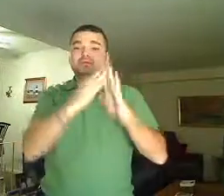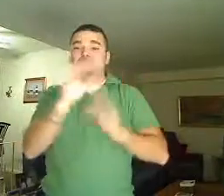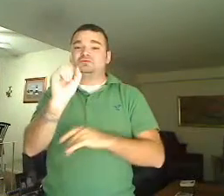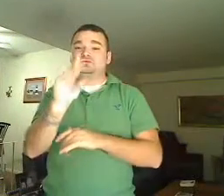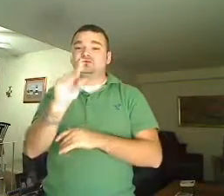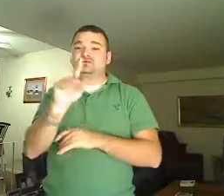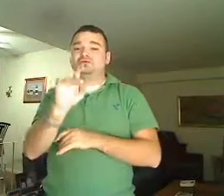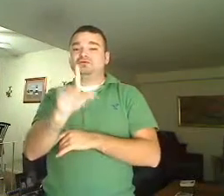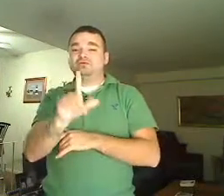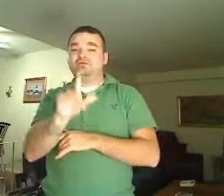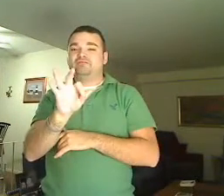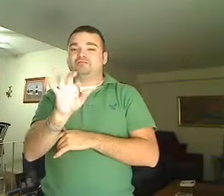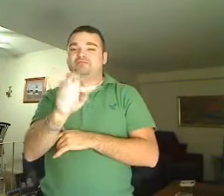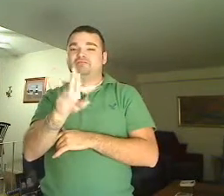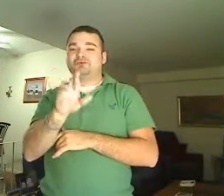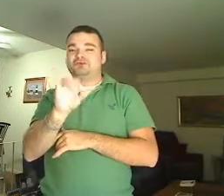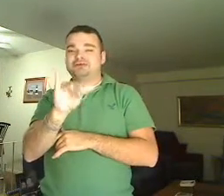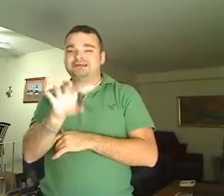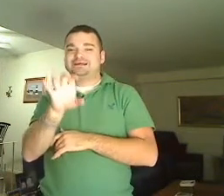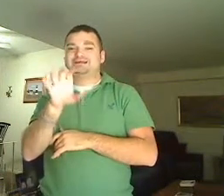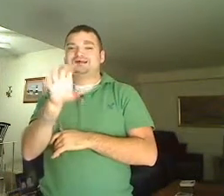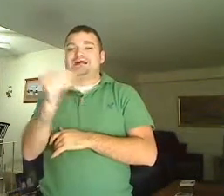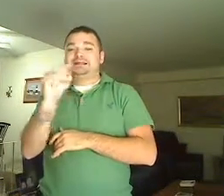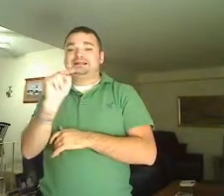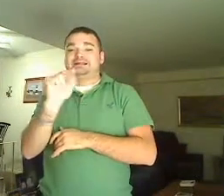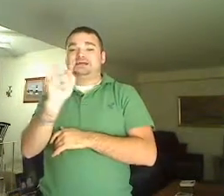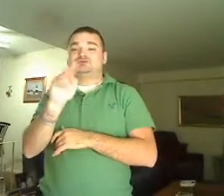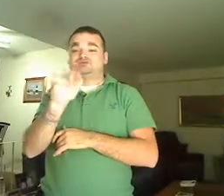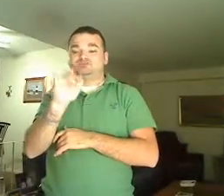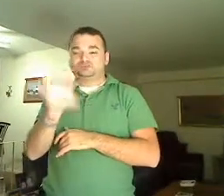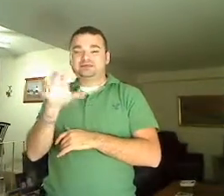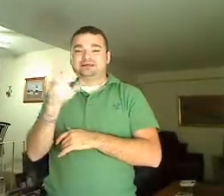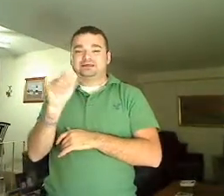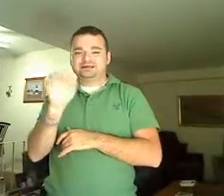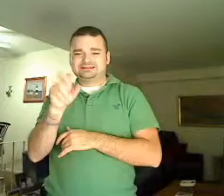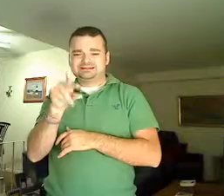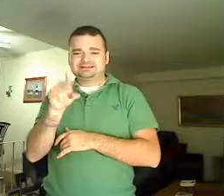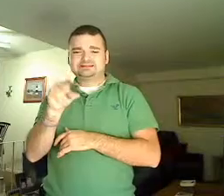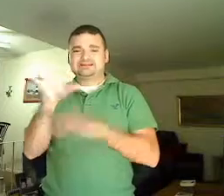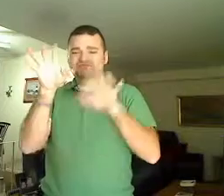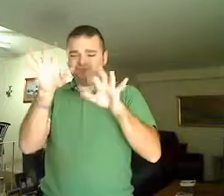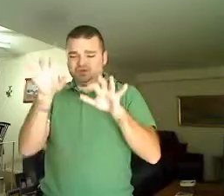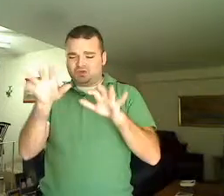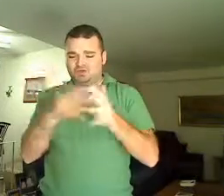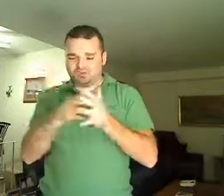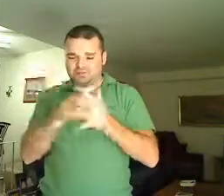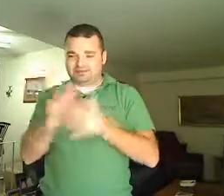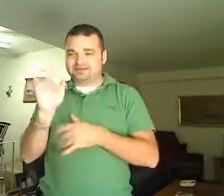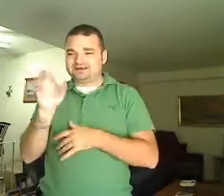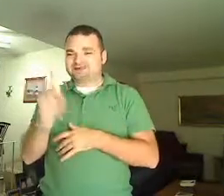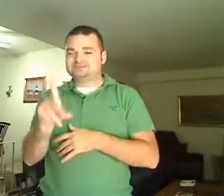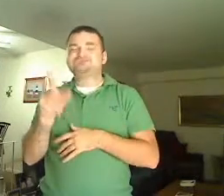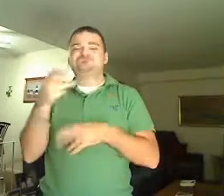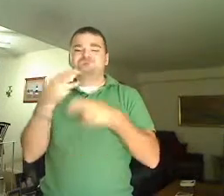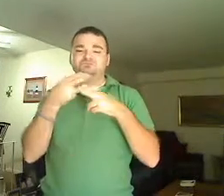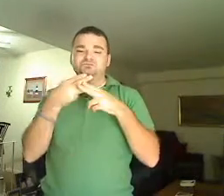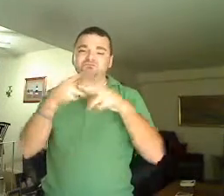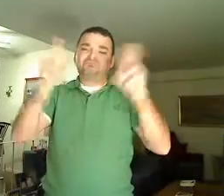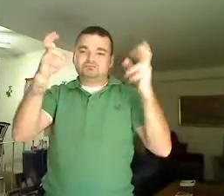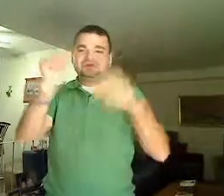then falls as very weak acid, which is why it is known as quote-unquote acid rain. So the next question is,